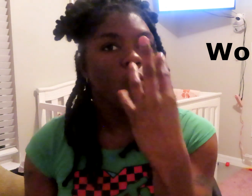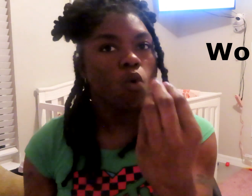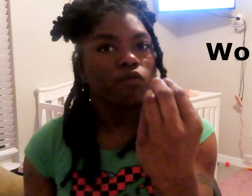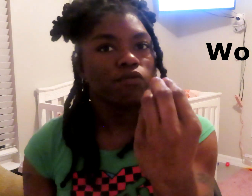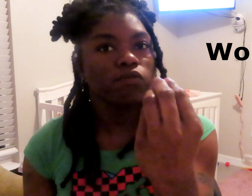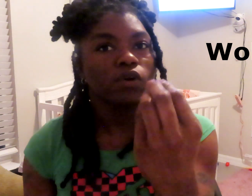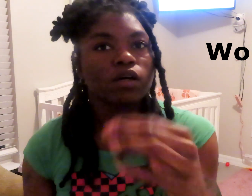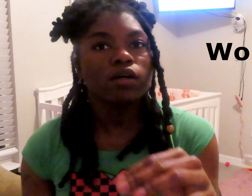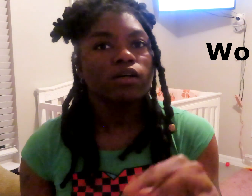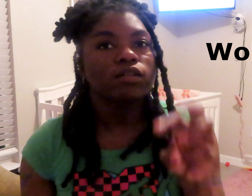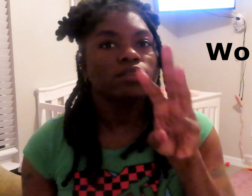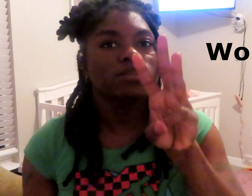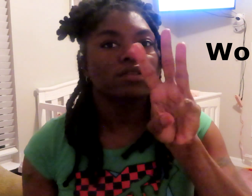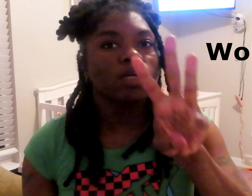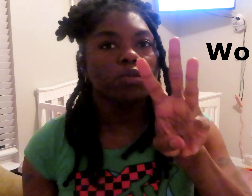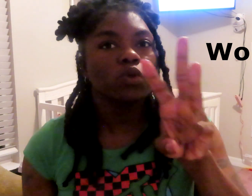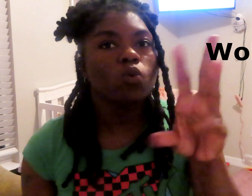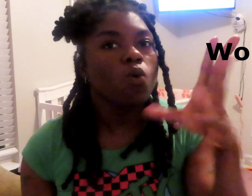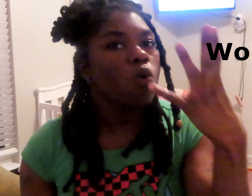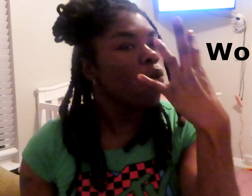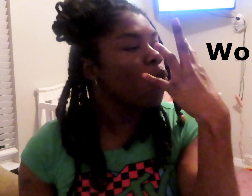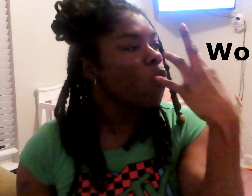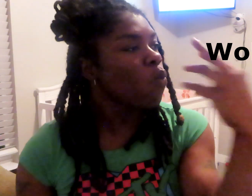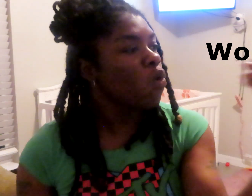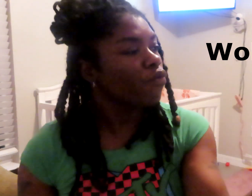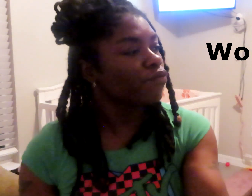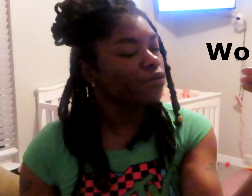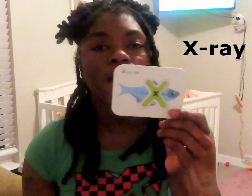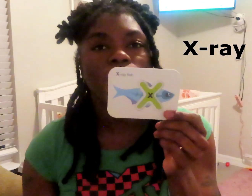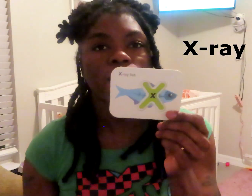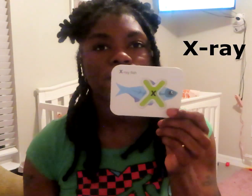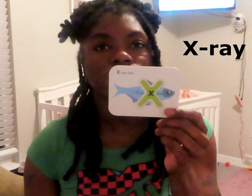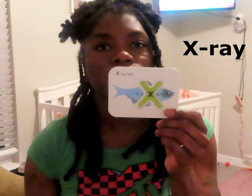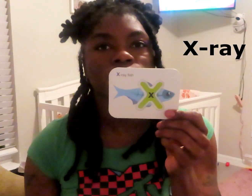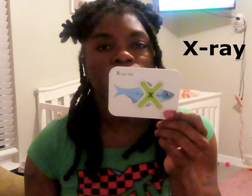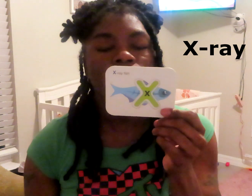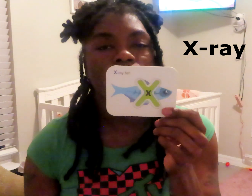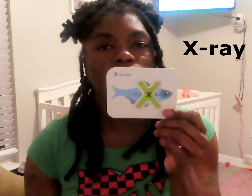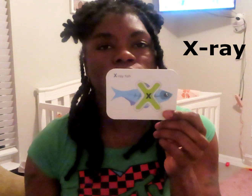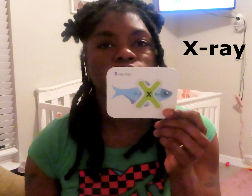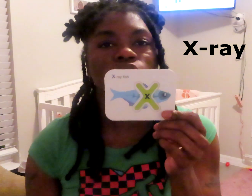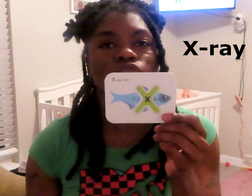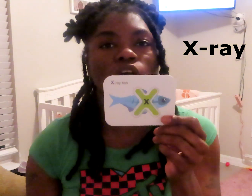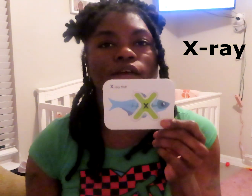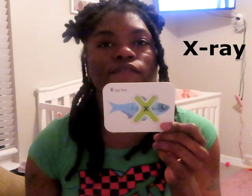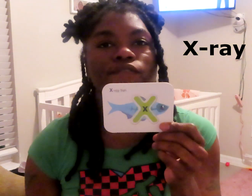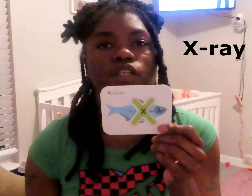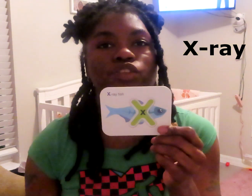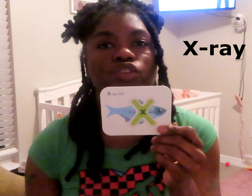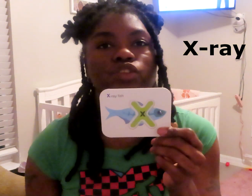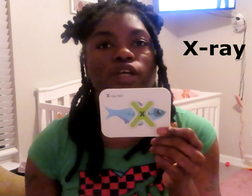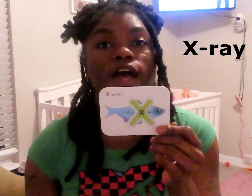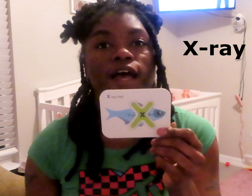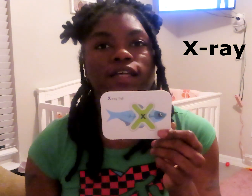Wolf. W. Wolf. X. X-ray fish.